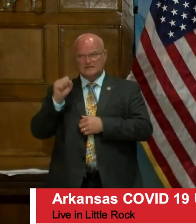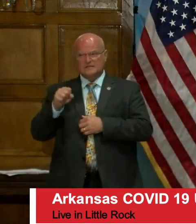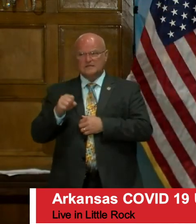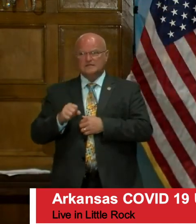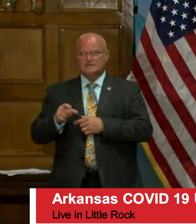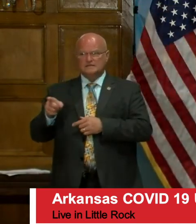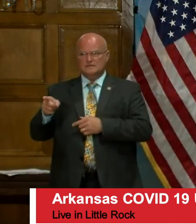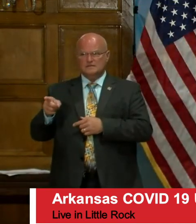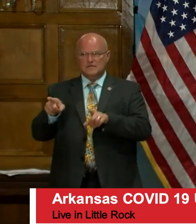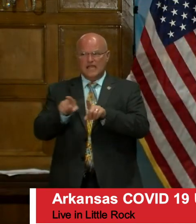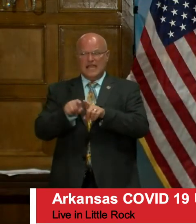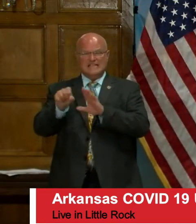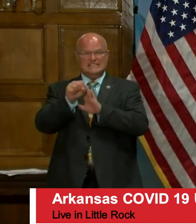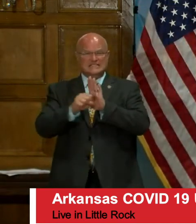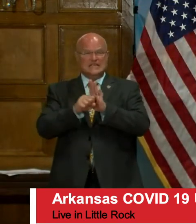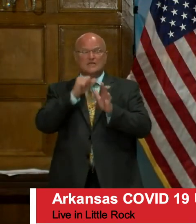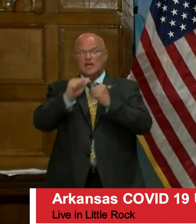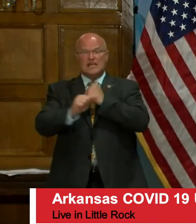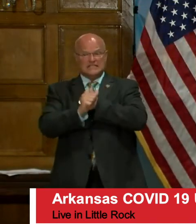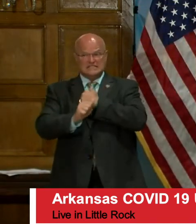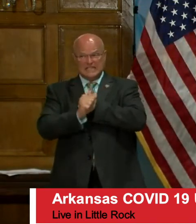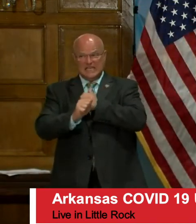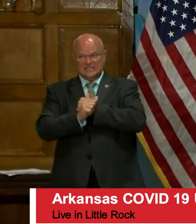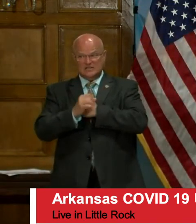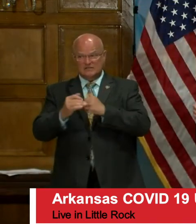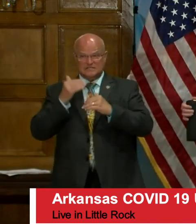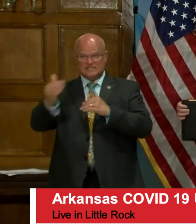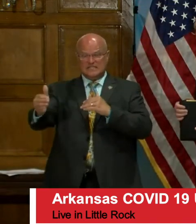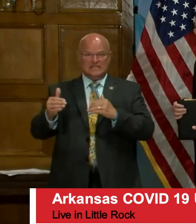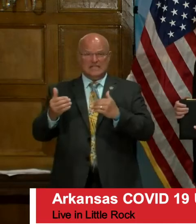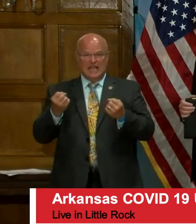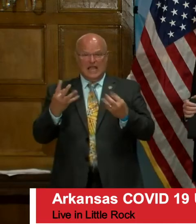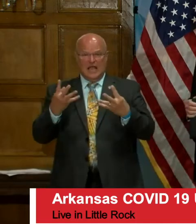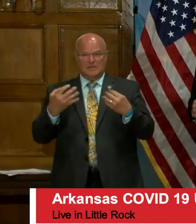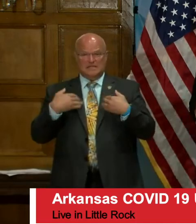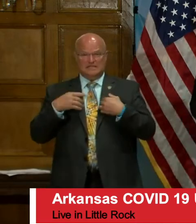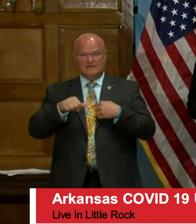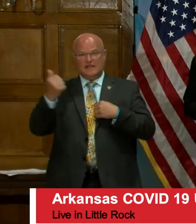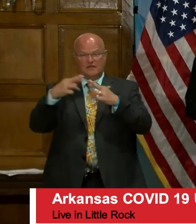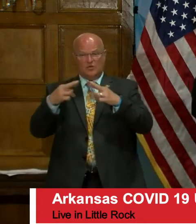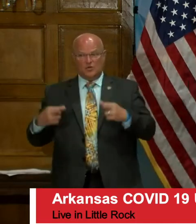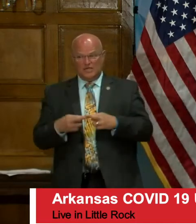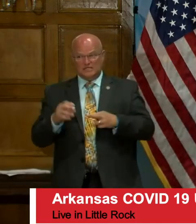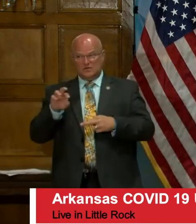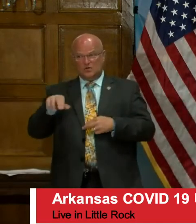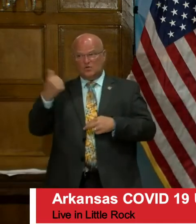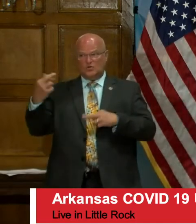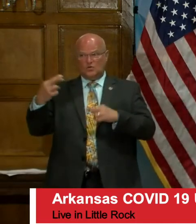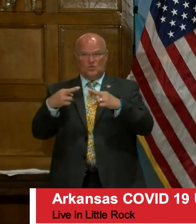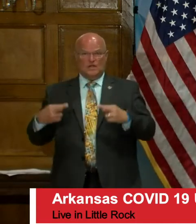Okay. You said as a state we're not in danger of exceeding our capacity. Is that the same for every region, or is there